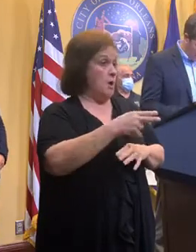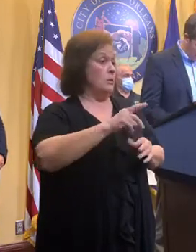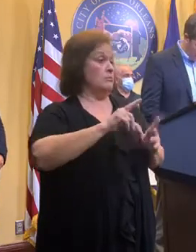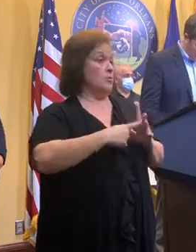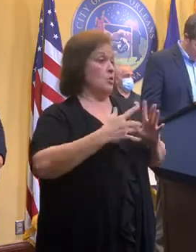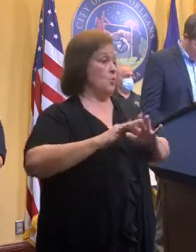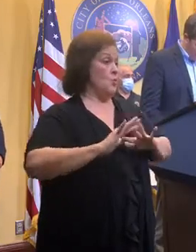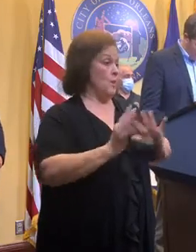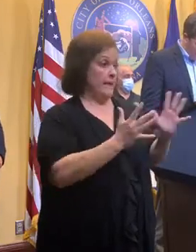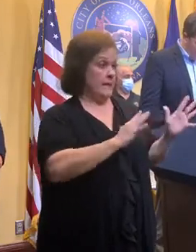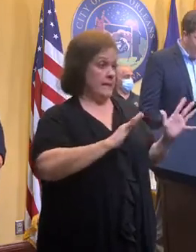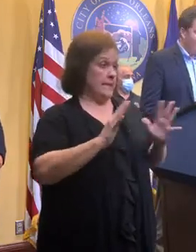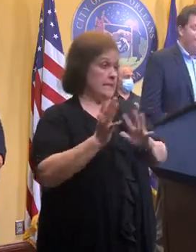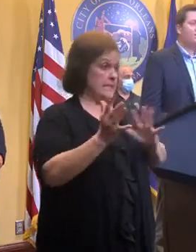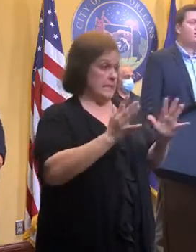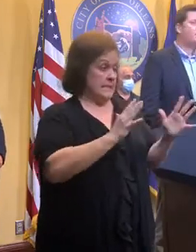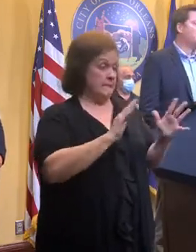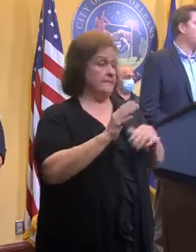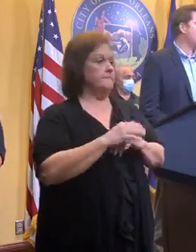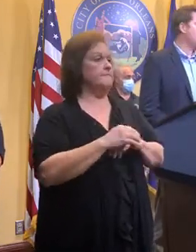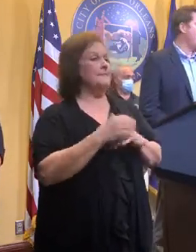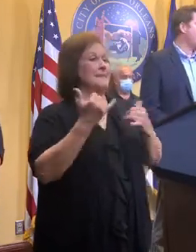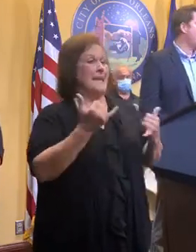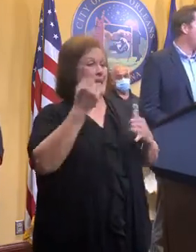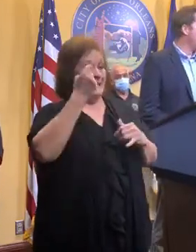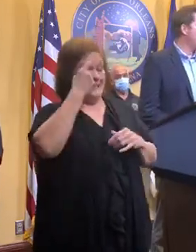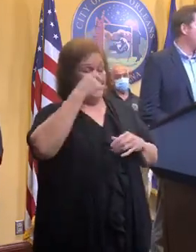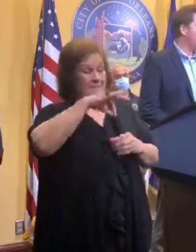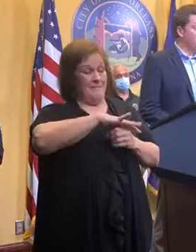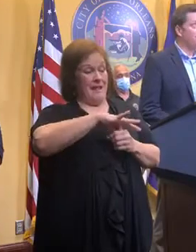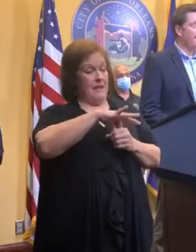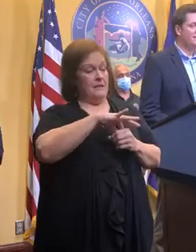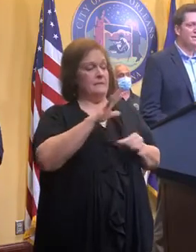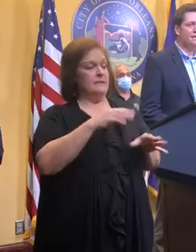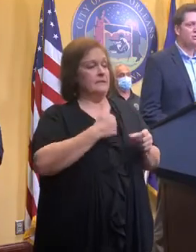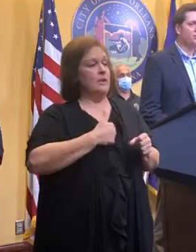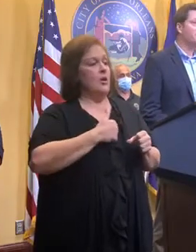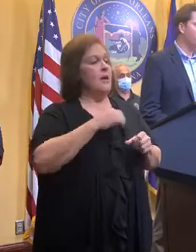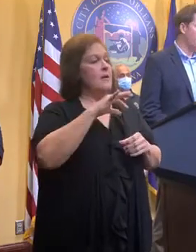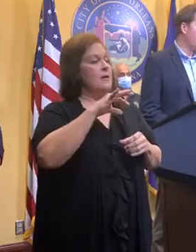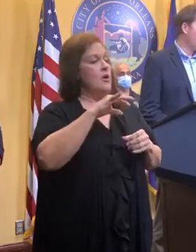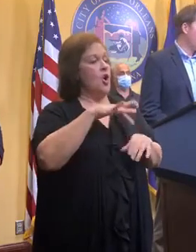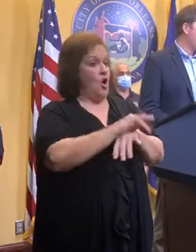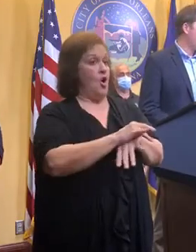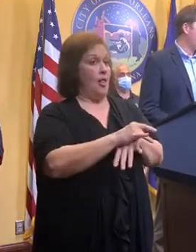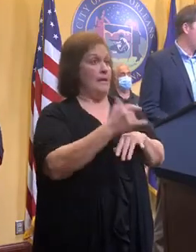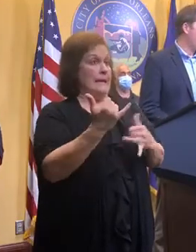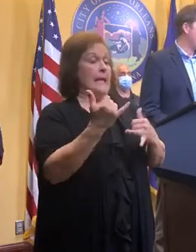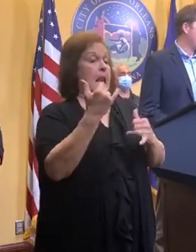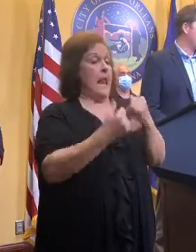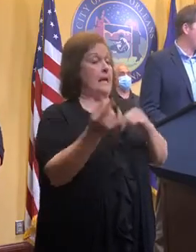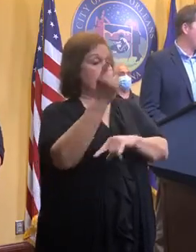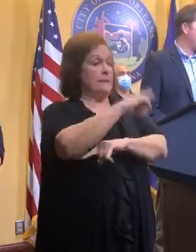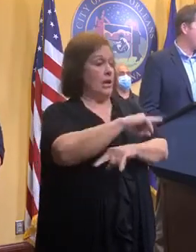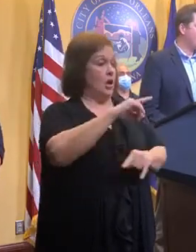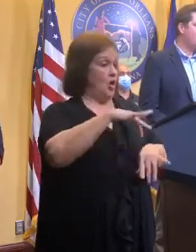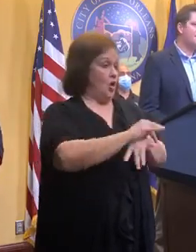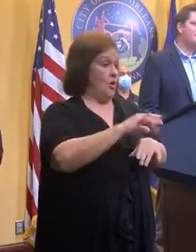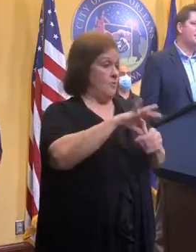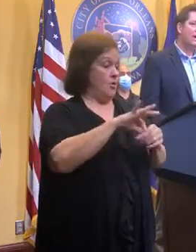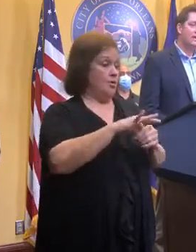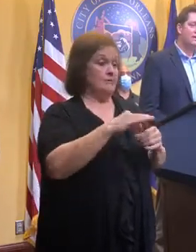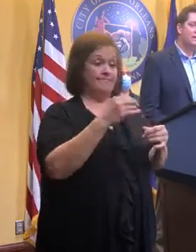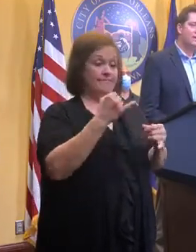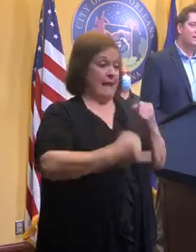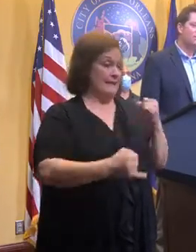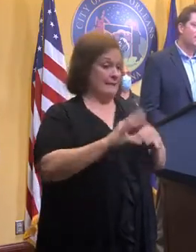sustained winds. Ballots. Today is the last the last day of early voting. Last time to vote is 7